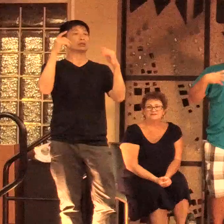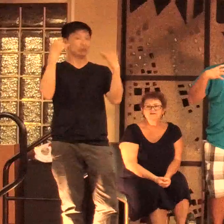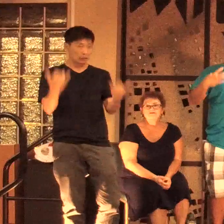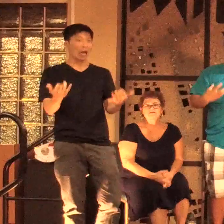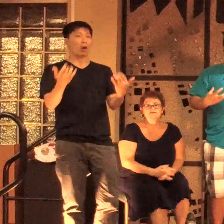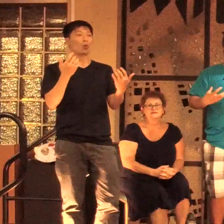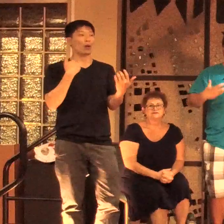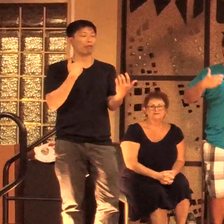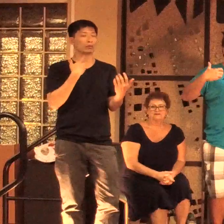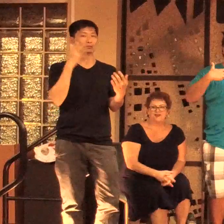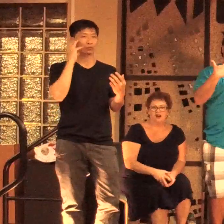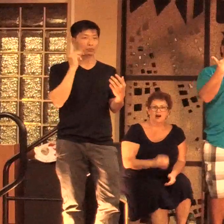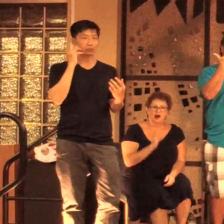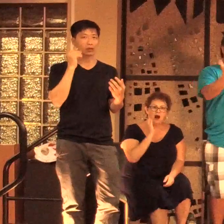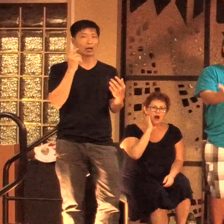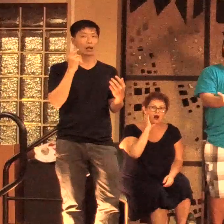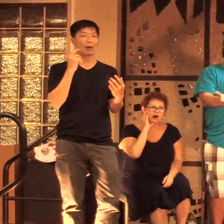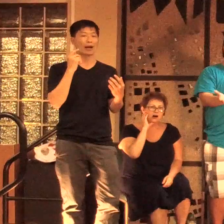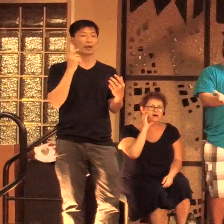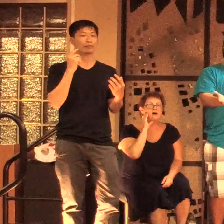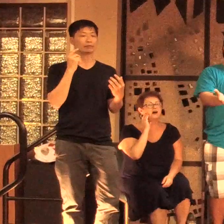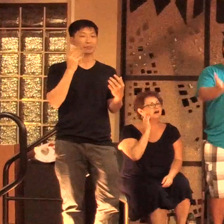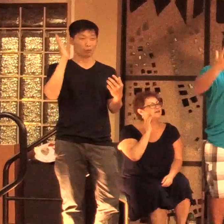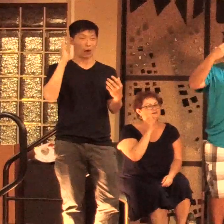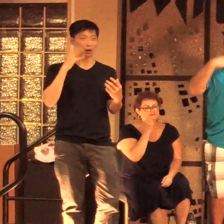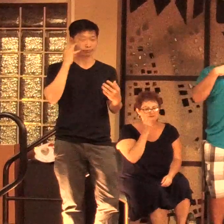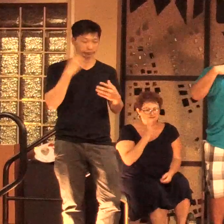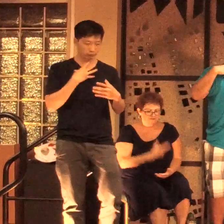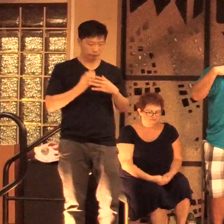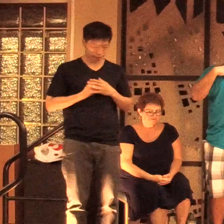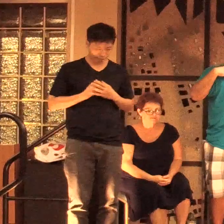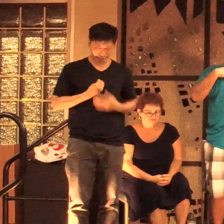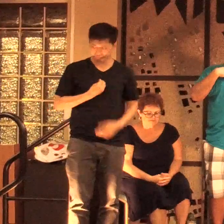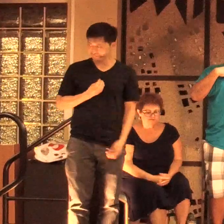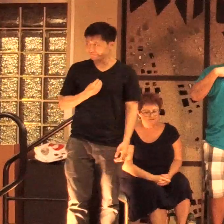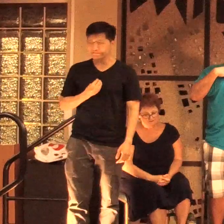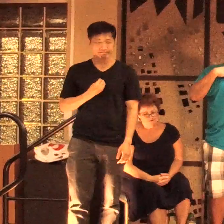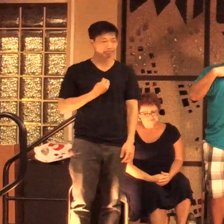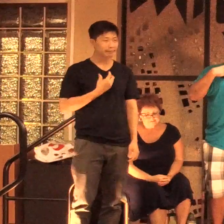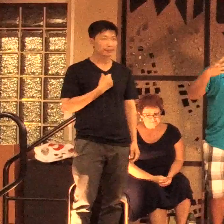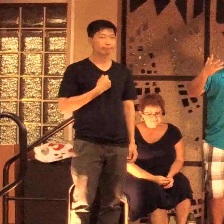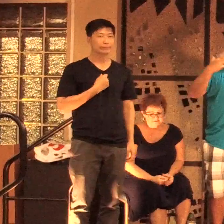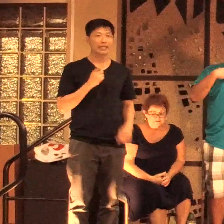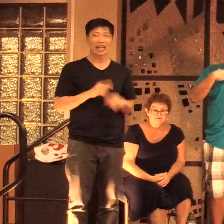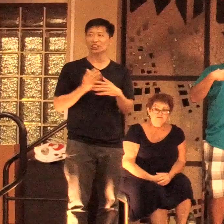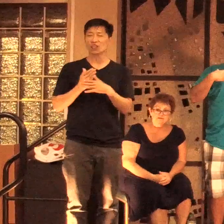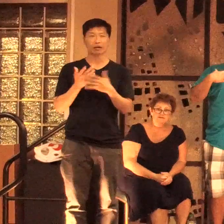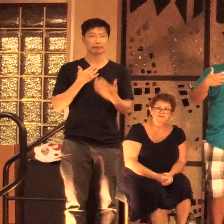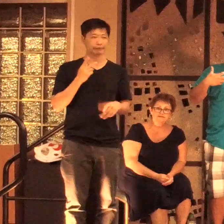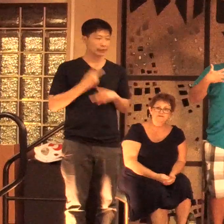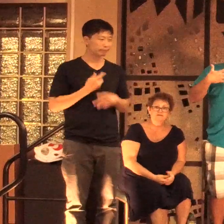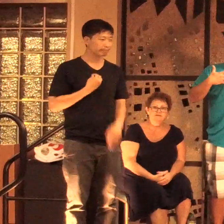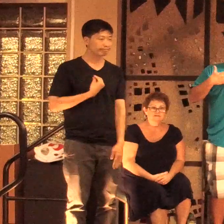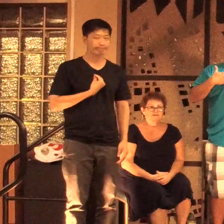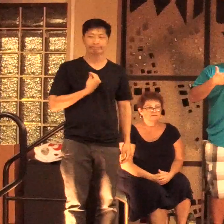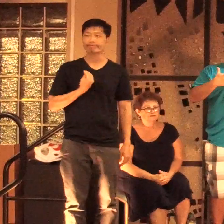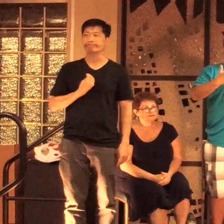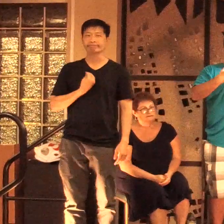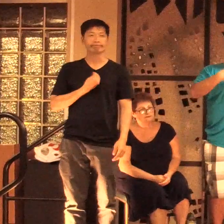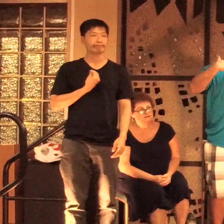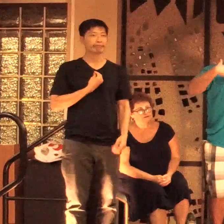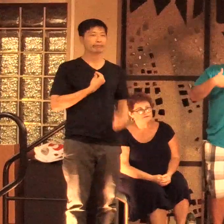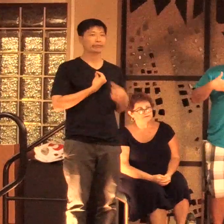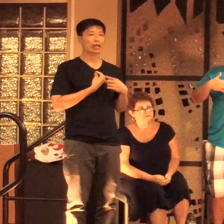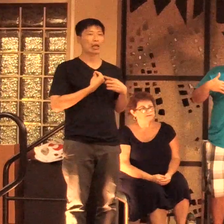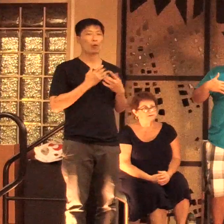these experiences and we can't share them with other people, so we keep them to ourselves. And because we keep it to ourselves, we